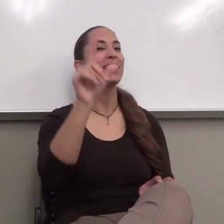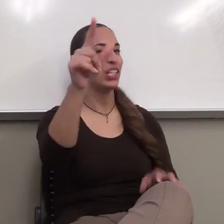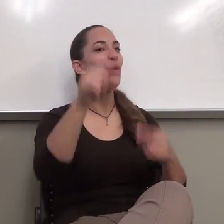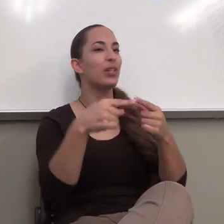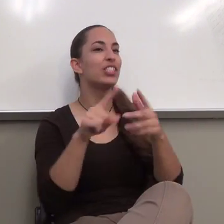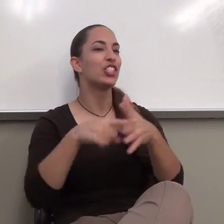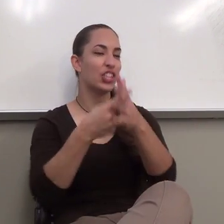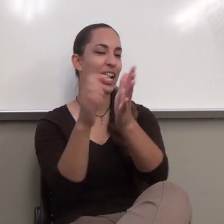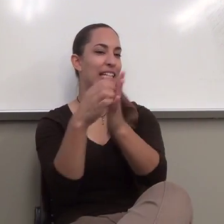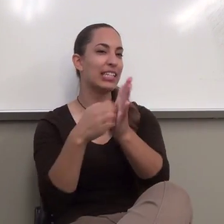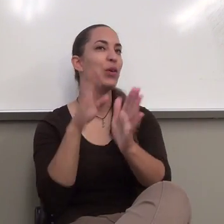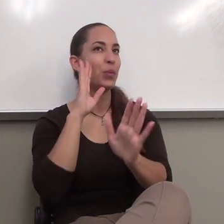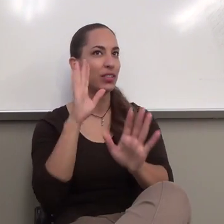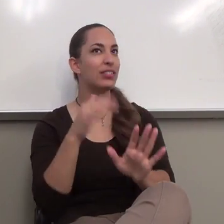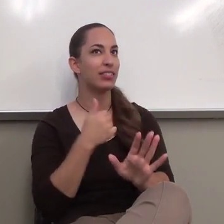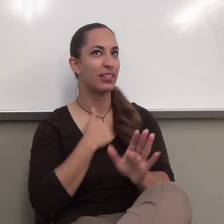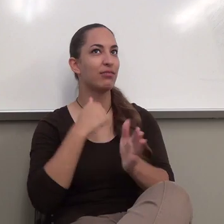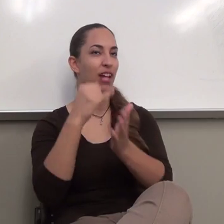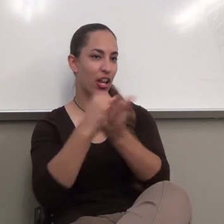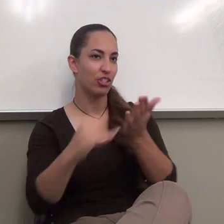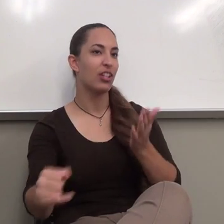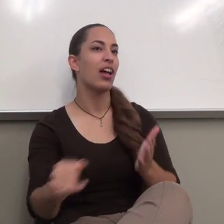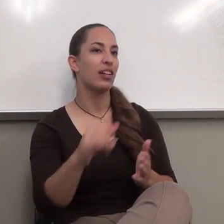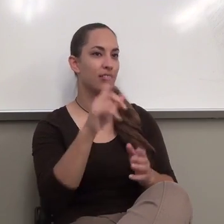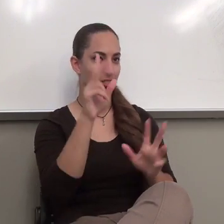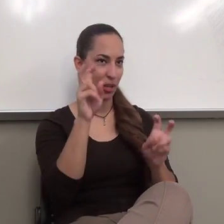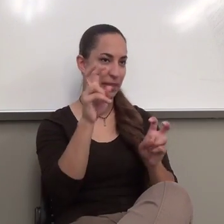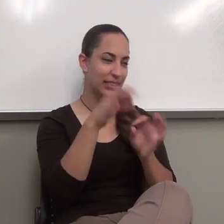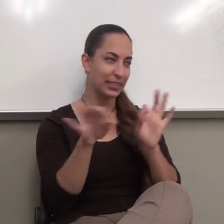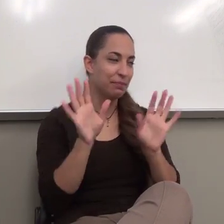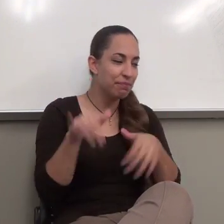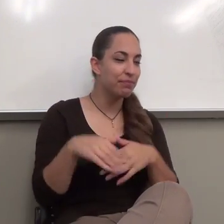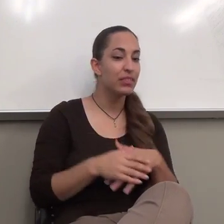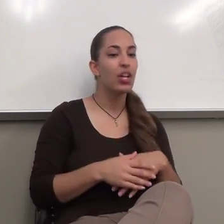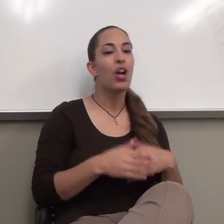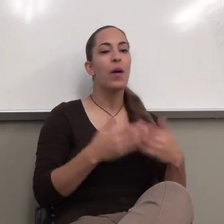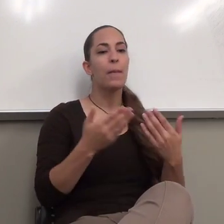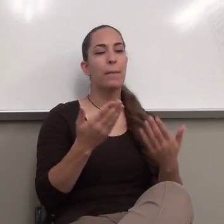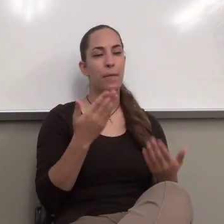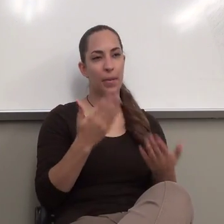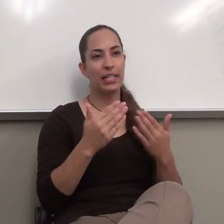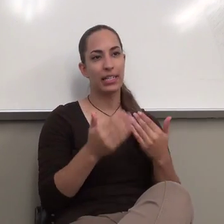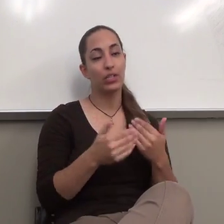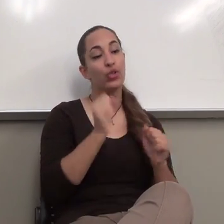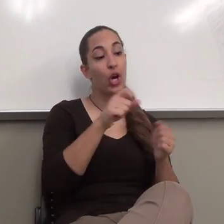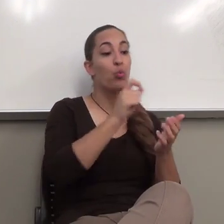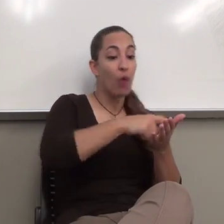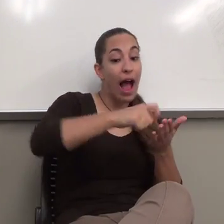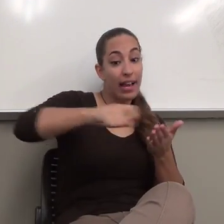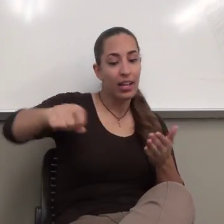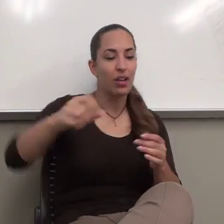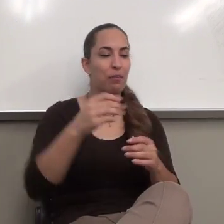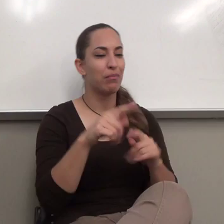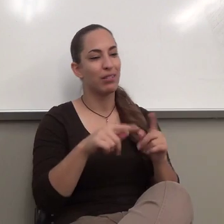or writing it out. Probably easier to underline, okay? Here's your, so that's the peer review, and here's the self-edit.